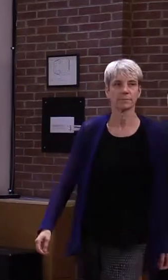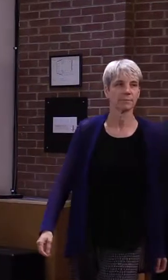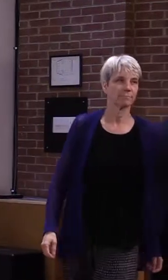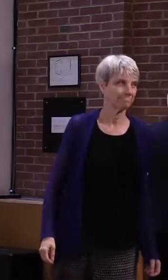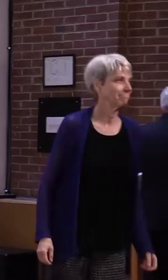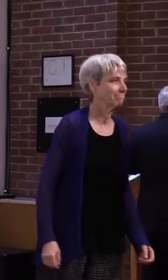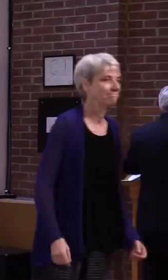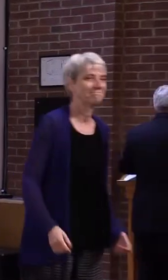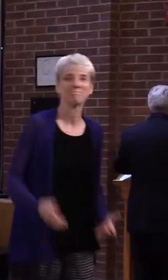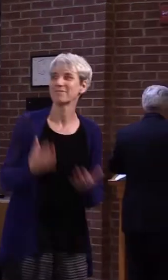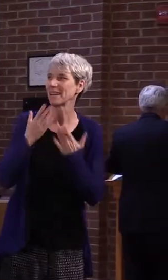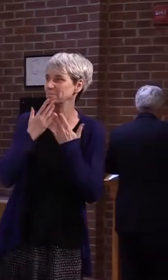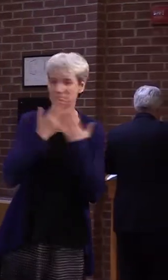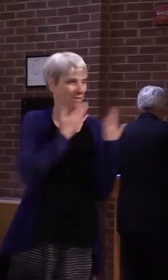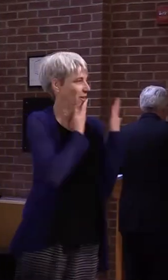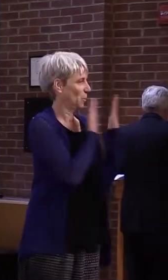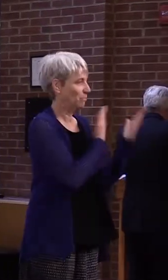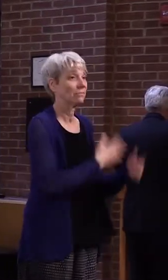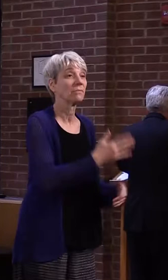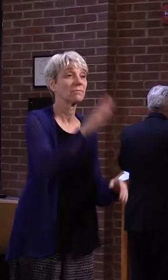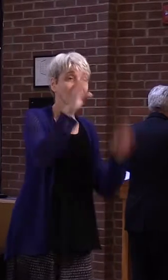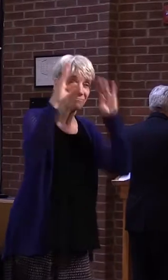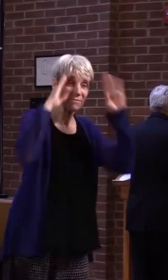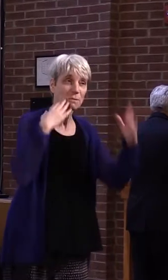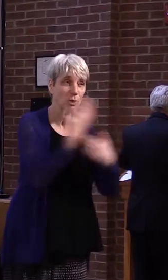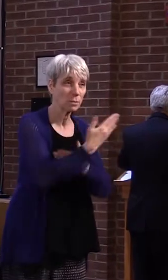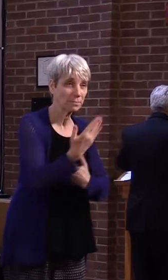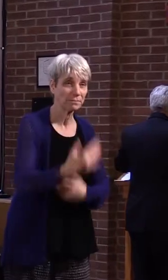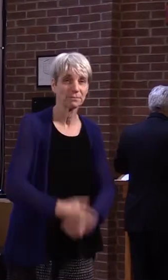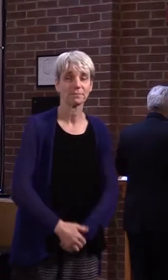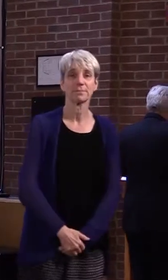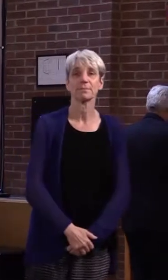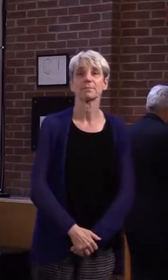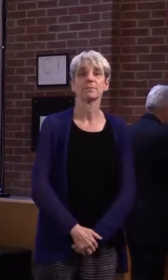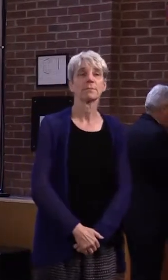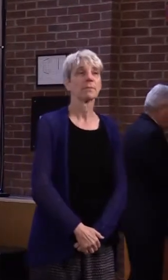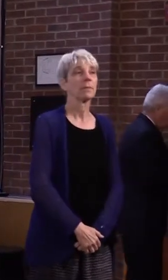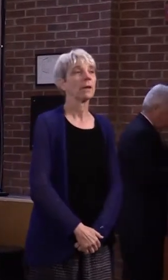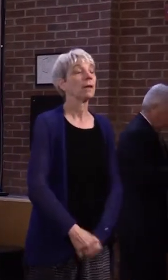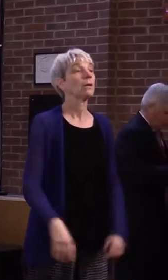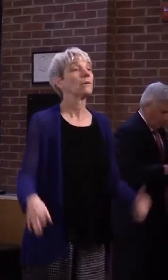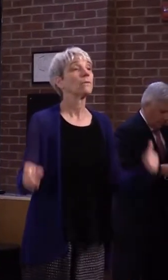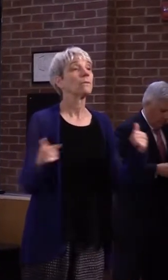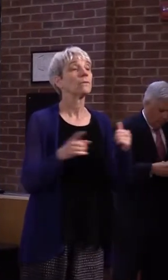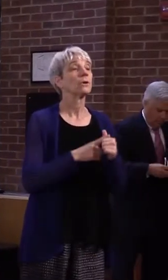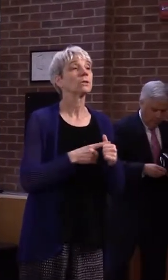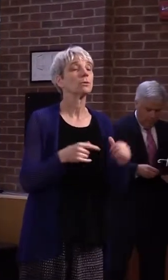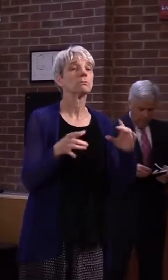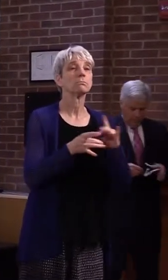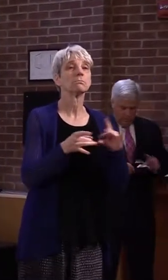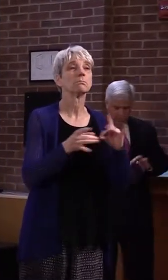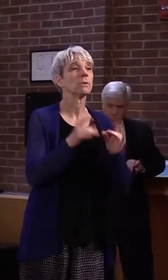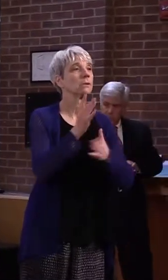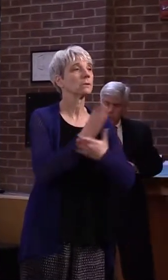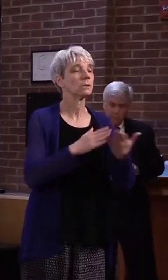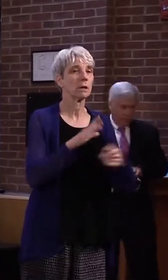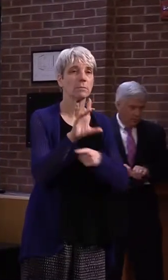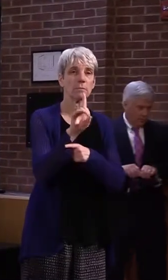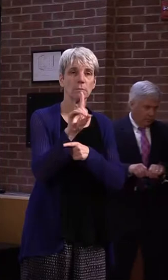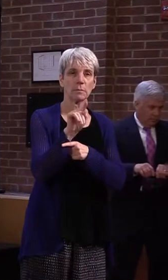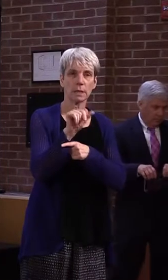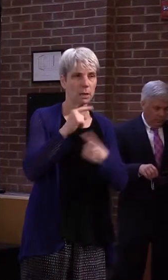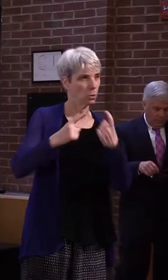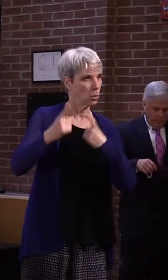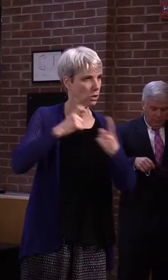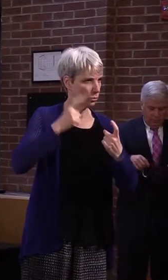Thank you, Secretary Smith. Good morning. I thought I would begin my update by addressing some of the data questions that have come up in the last few